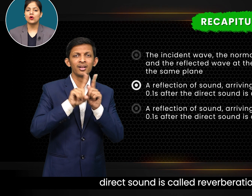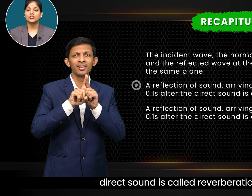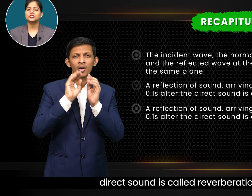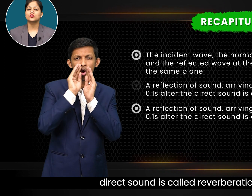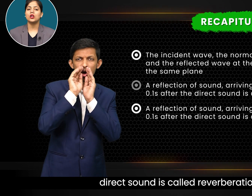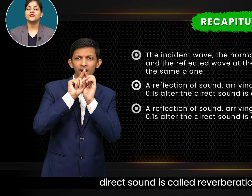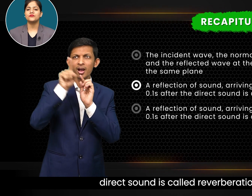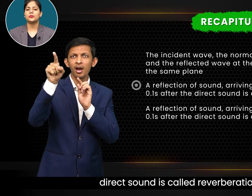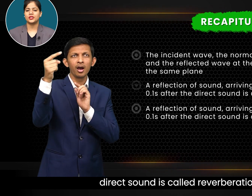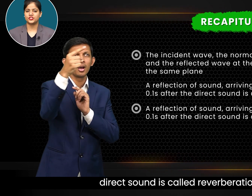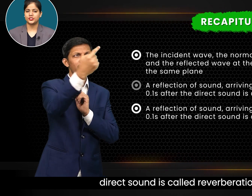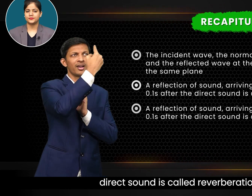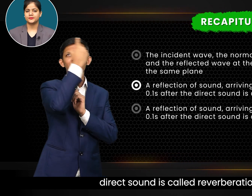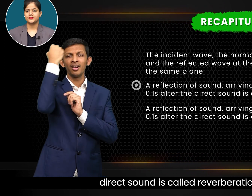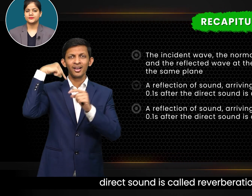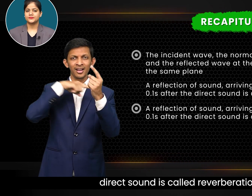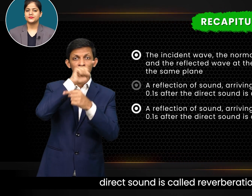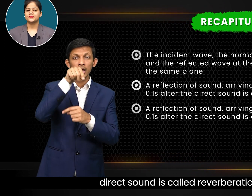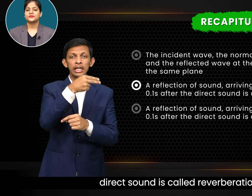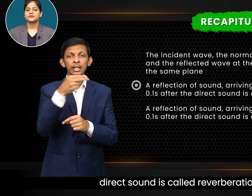direct sound is called reverberation.